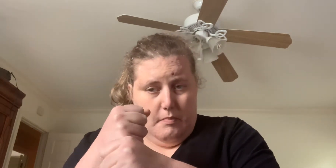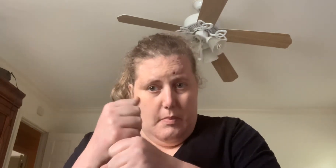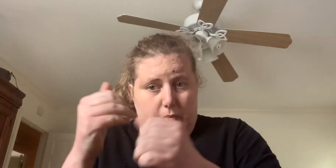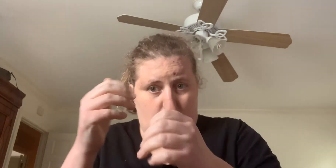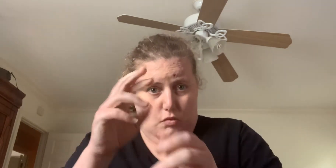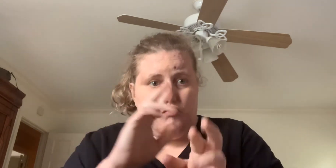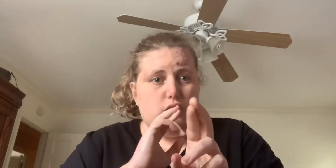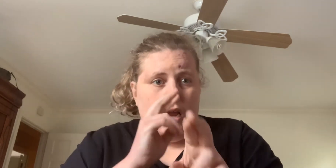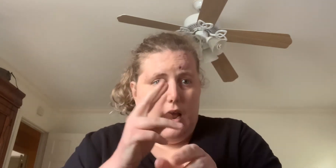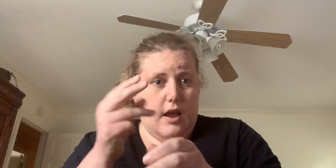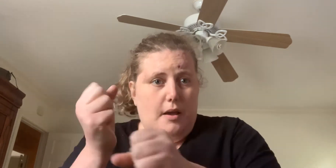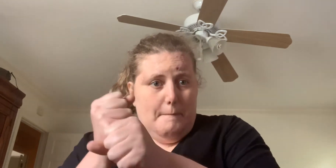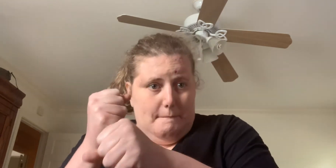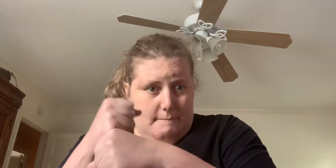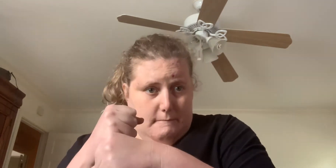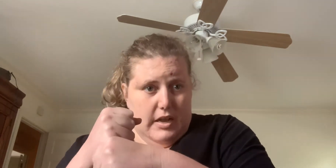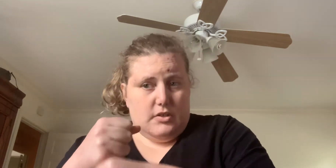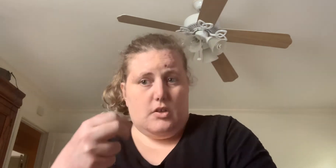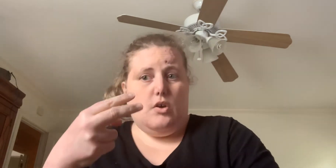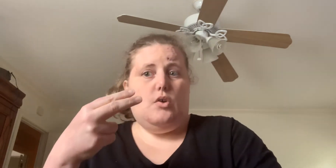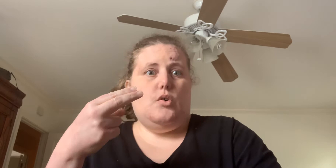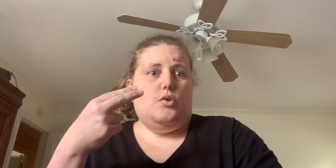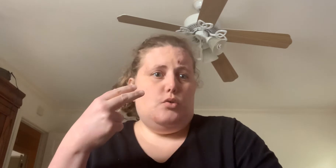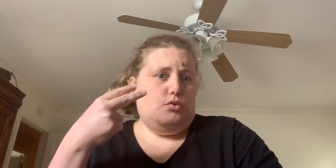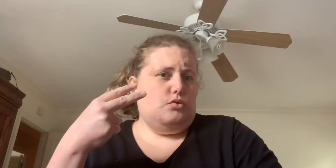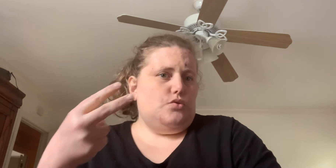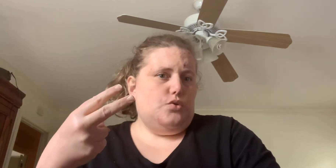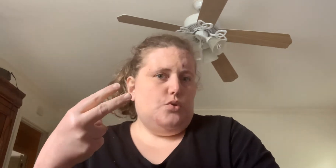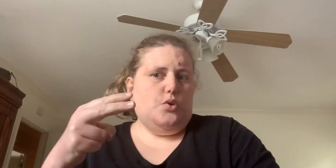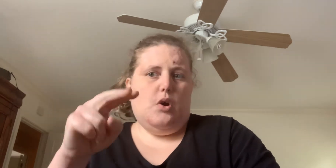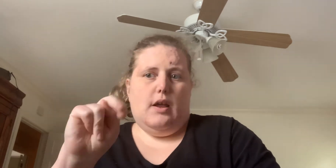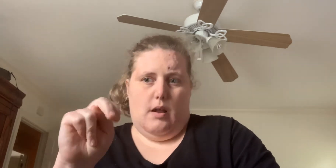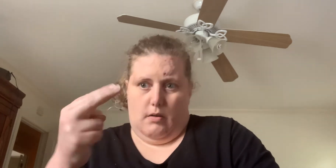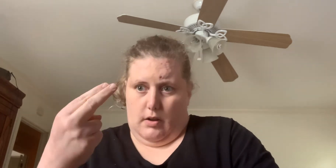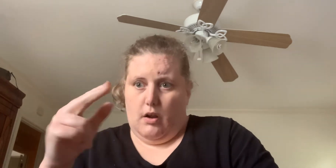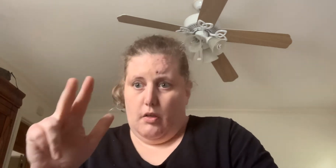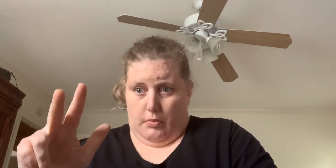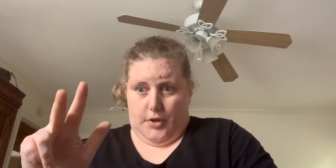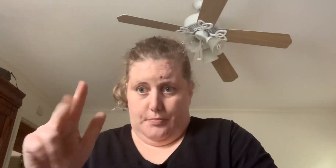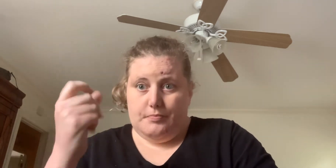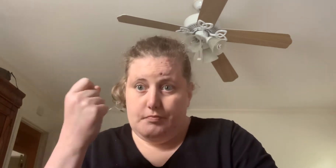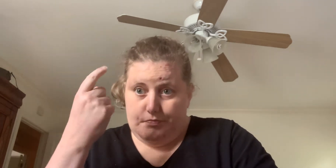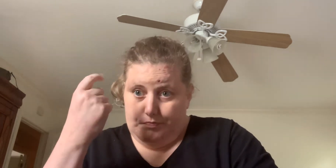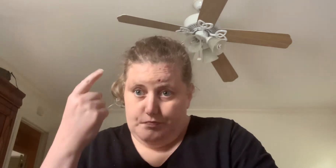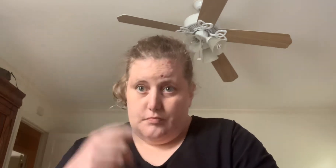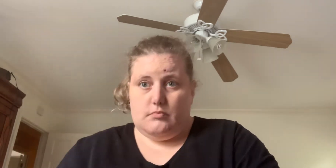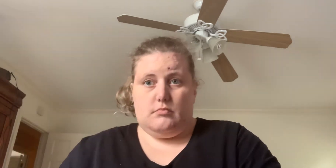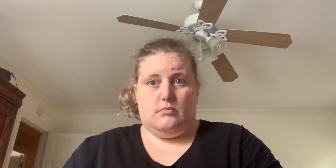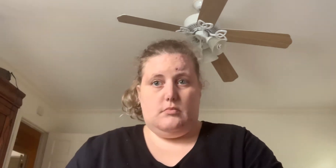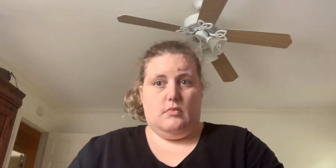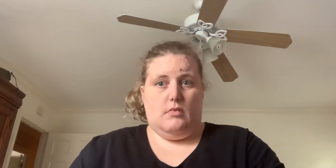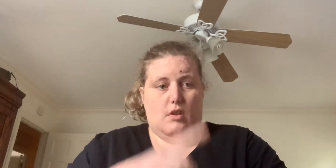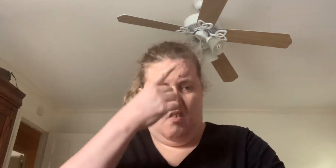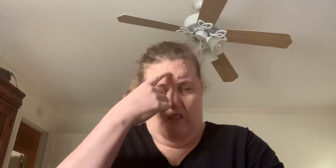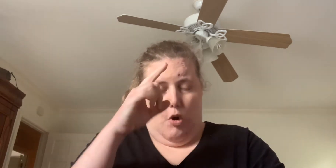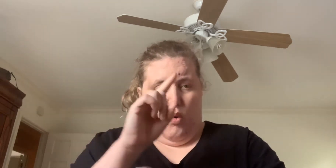nitrogen gas that participates in the reaction, how many ammonia are produced? So for 1 nitrogen gas,